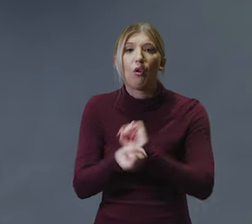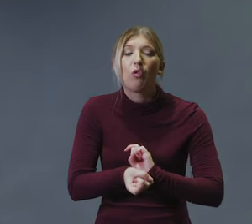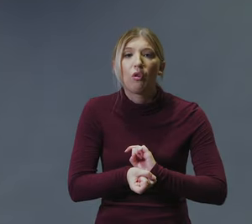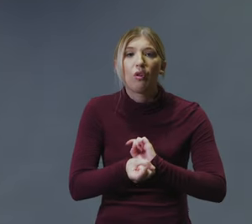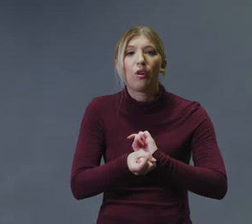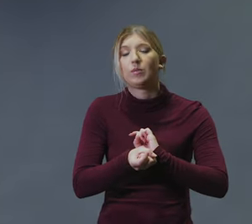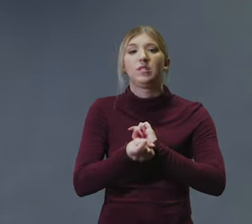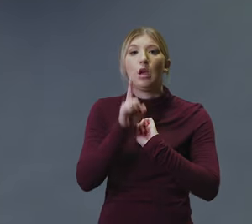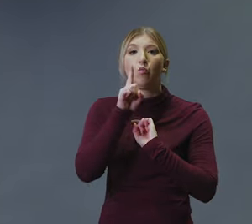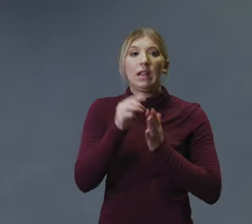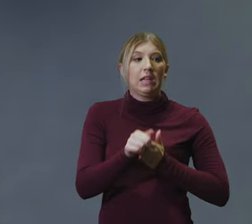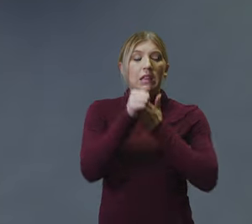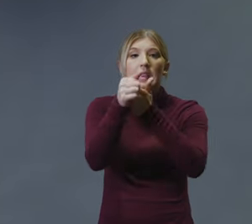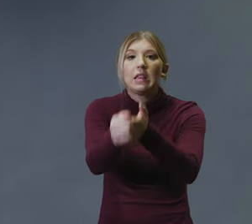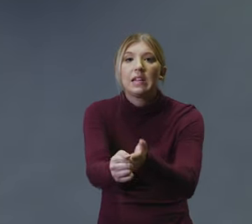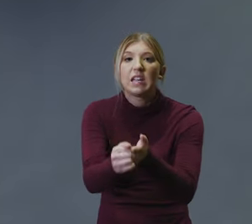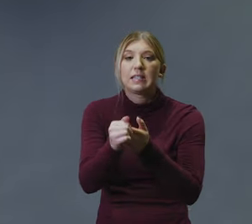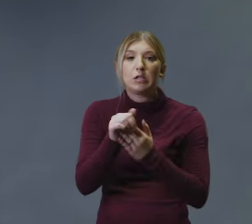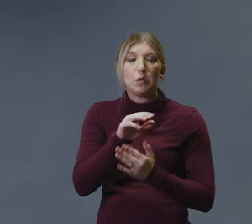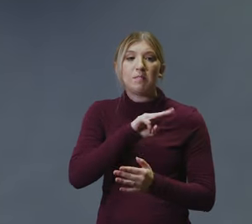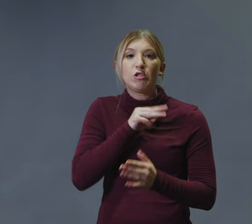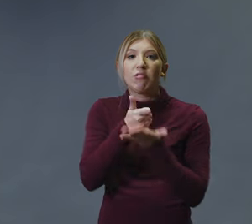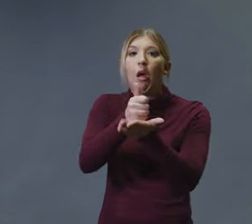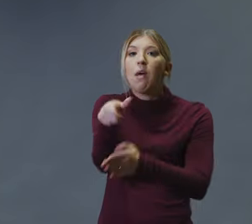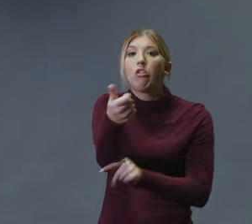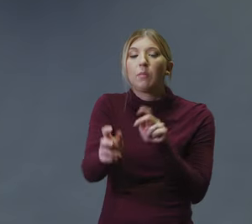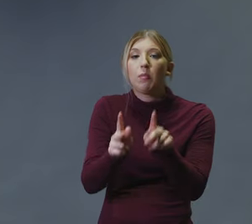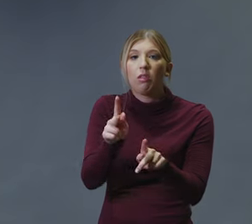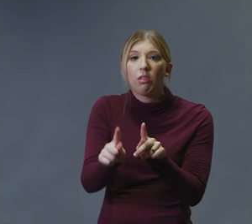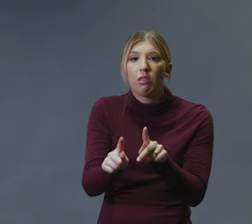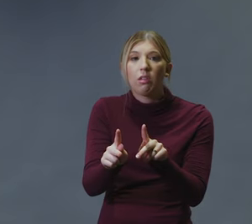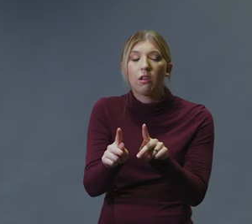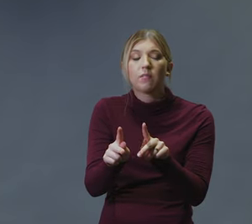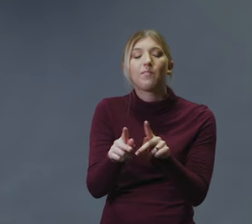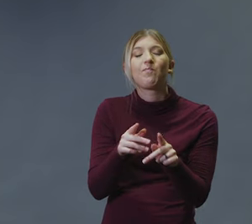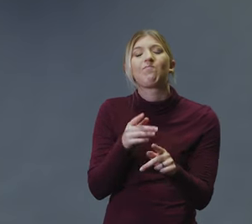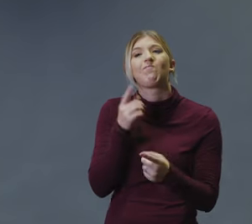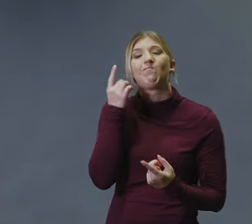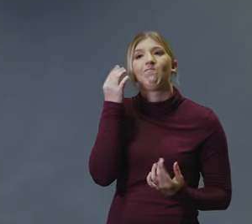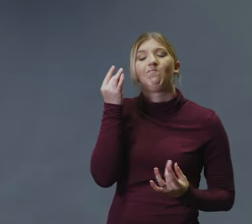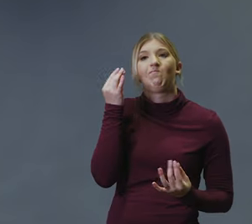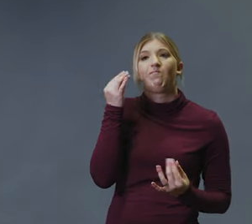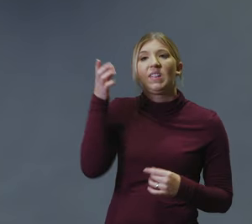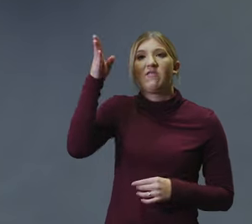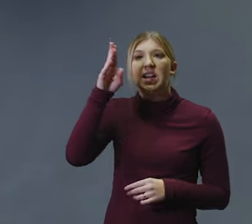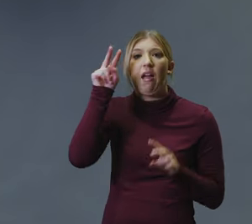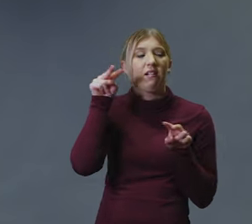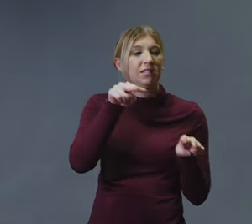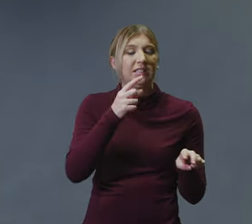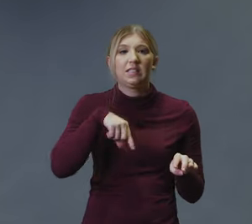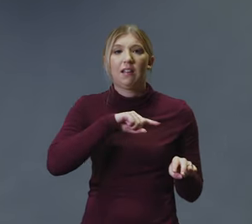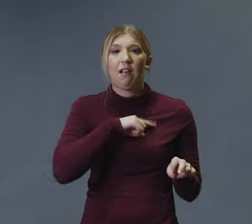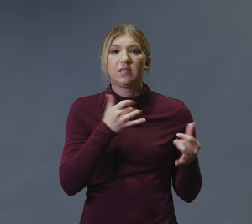that propels us into mission to others. You know, I wonder if God looks at us in our times